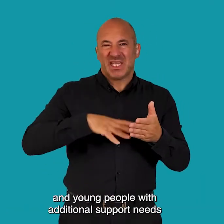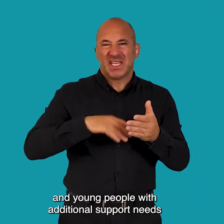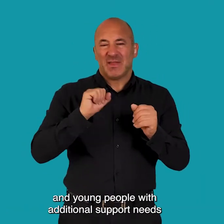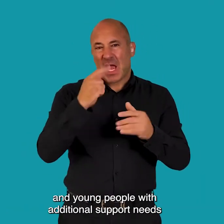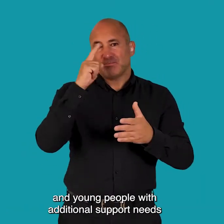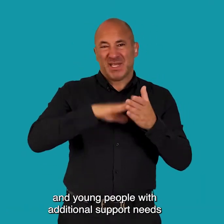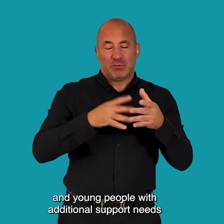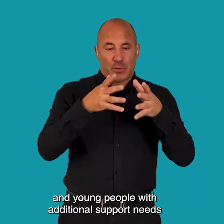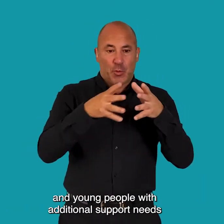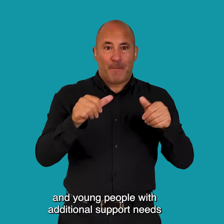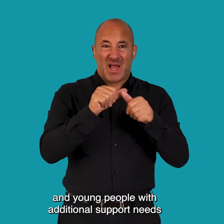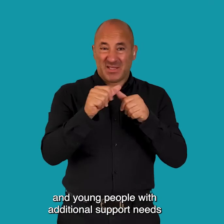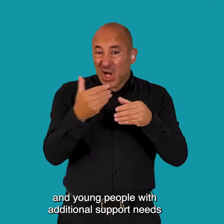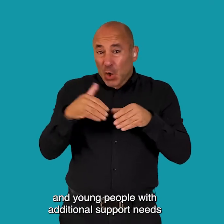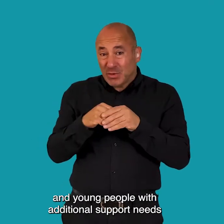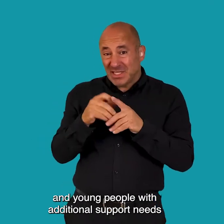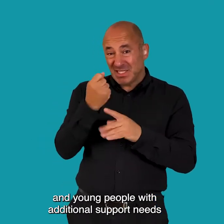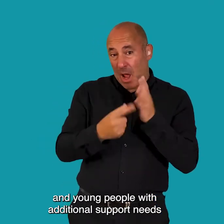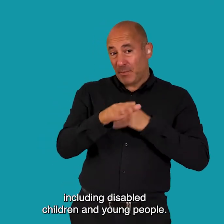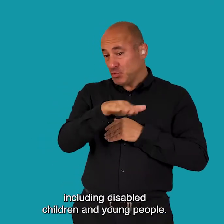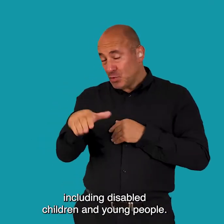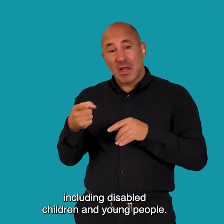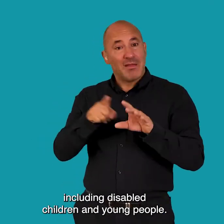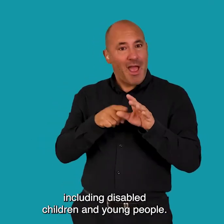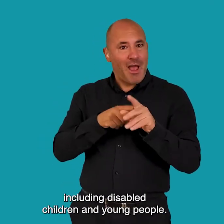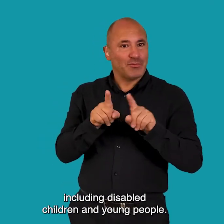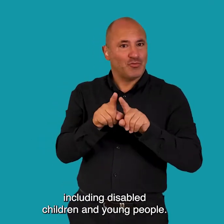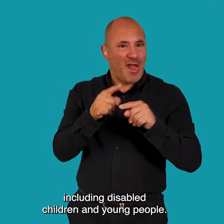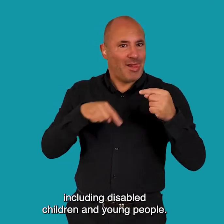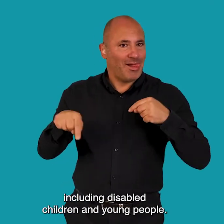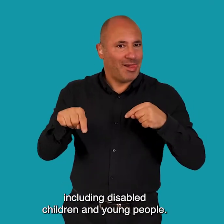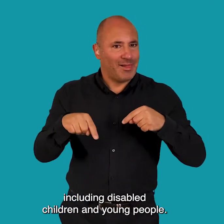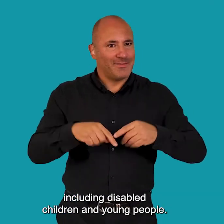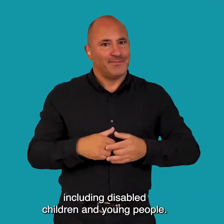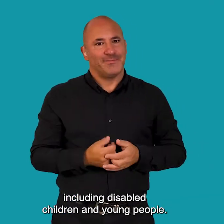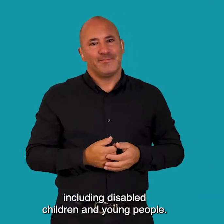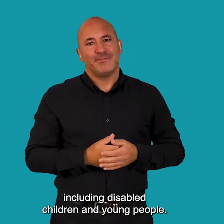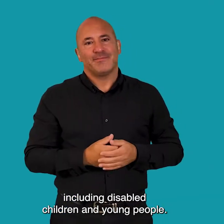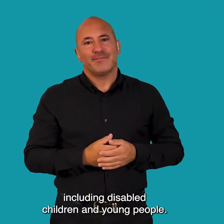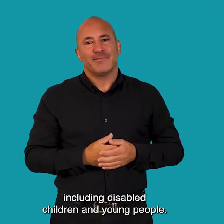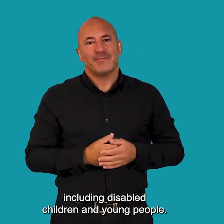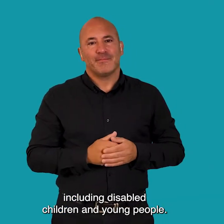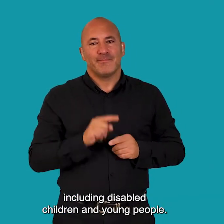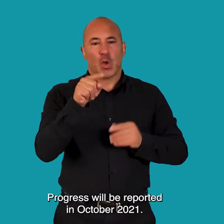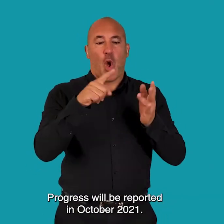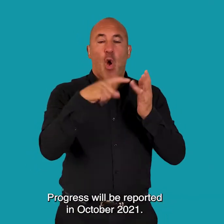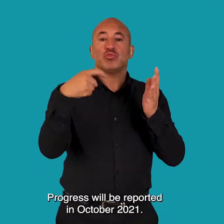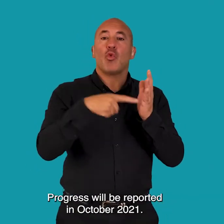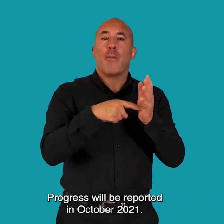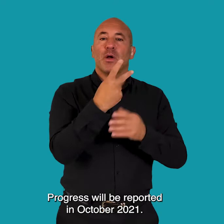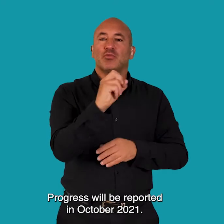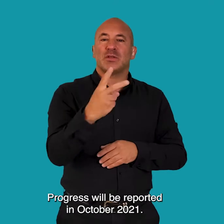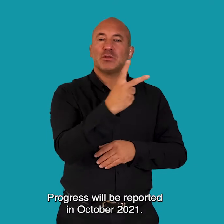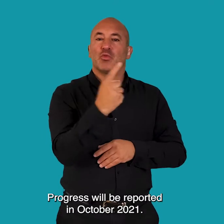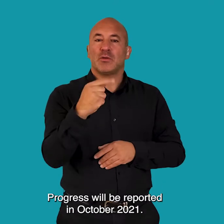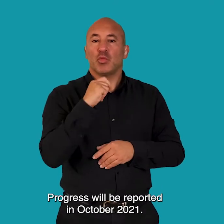people with additional support needs, including disabled children and young people. Progress will be reported in